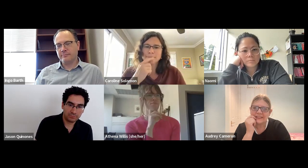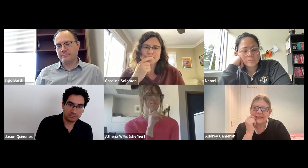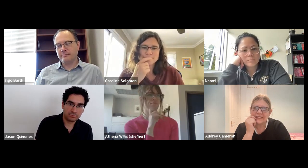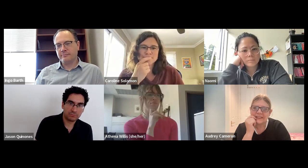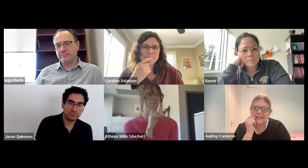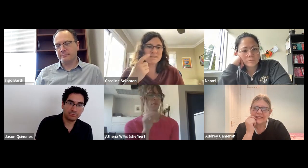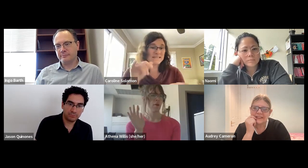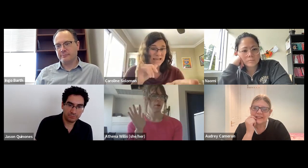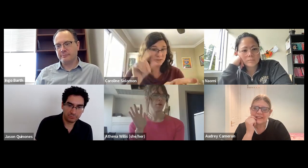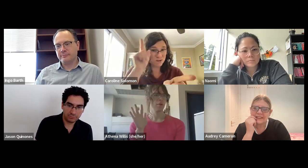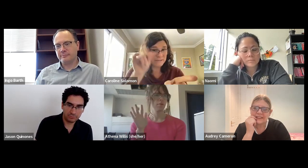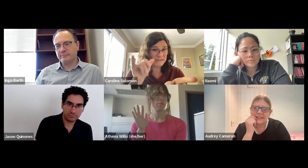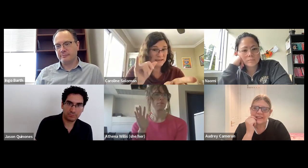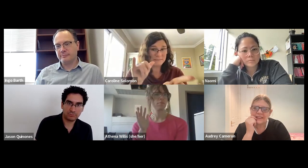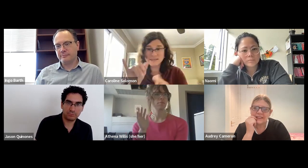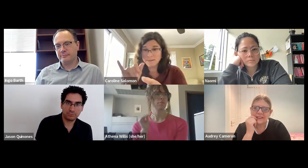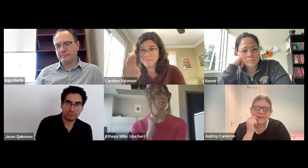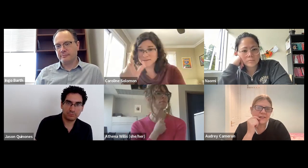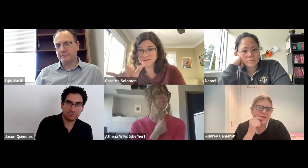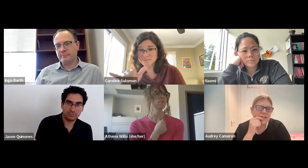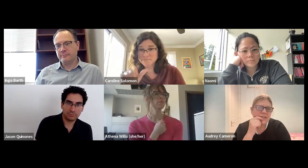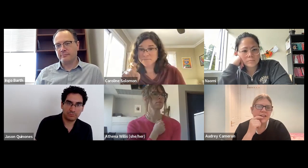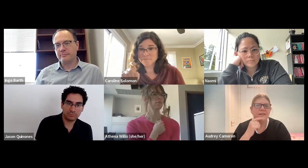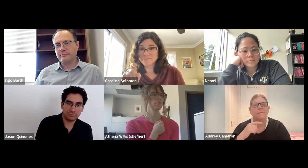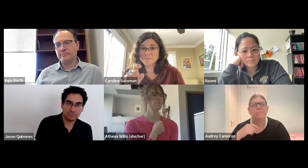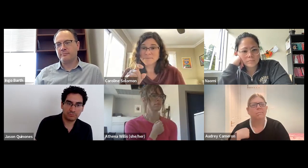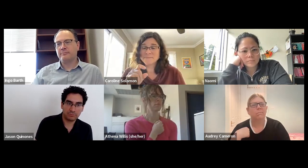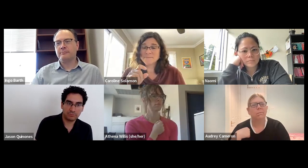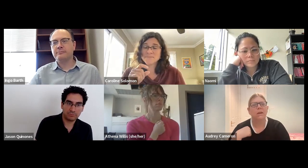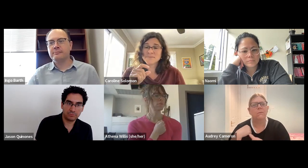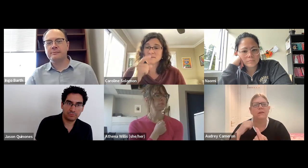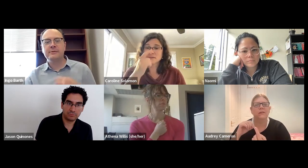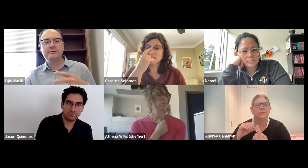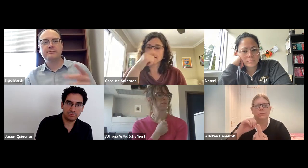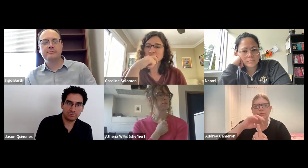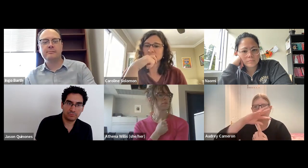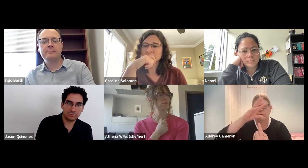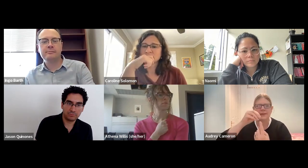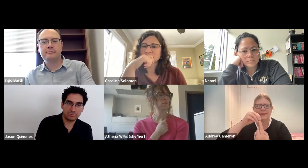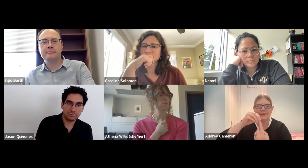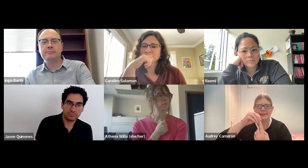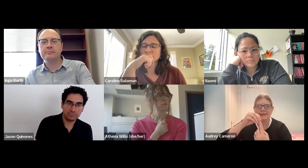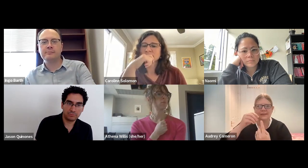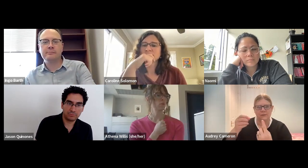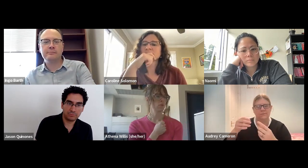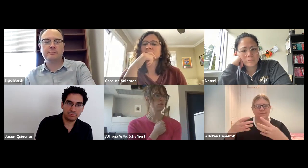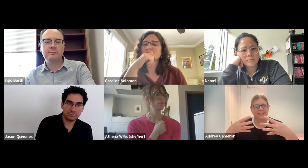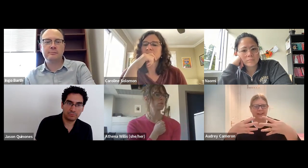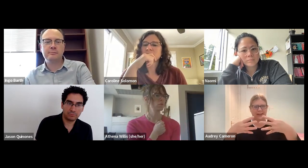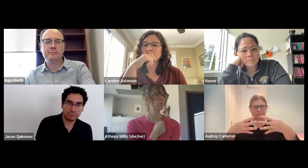as energy, or a protein as a nutrient that you eat? Is the same in Germany? What about BSL? Oh, this is Audrey. This is how we would sign